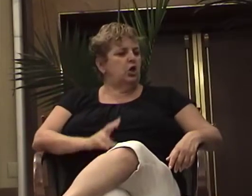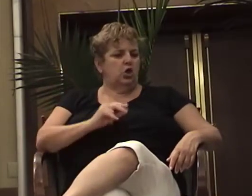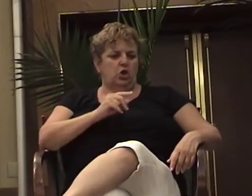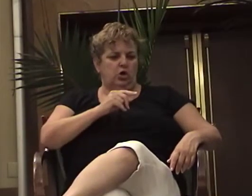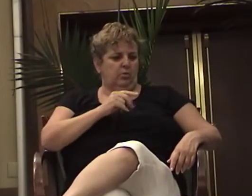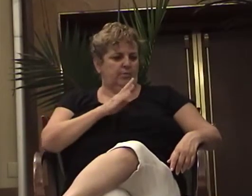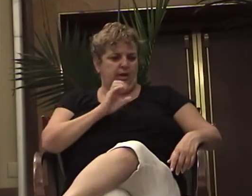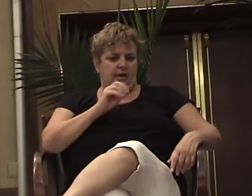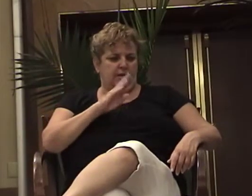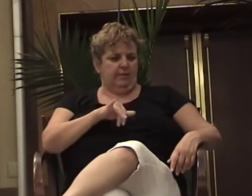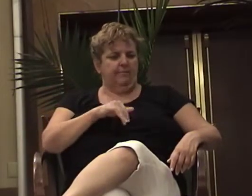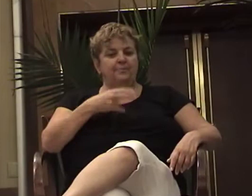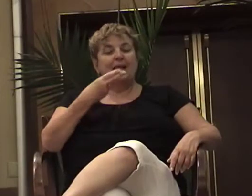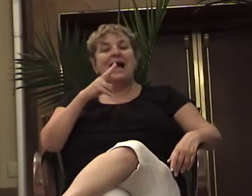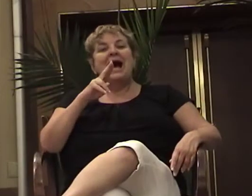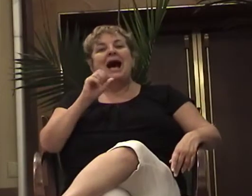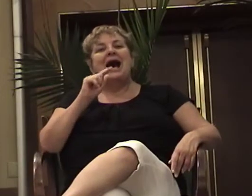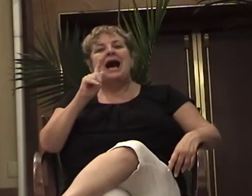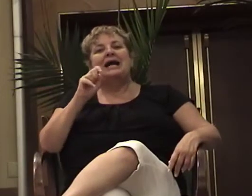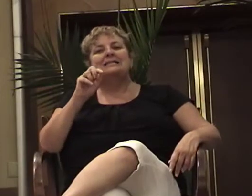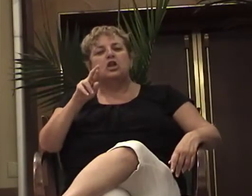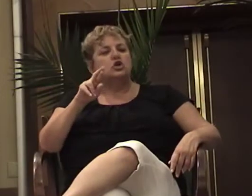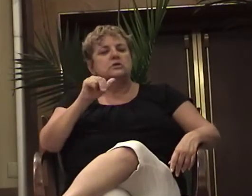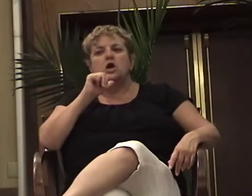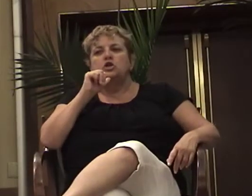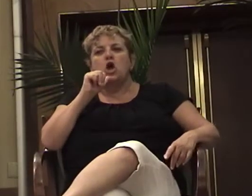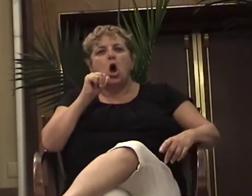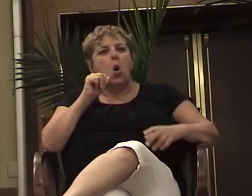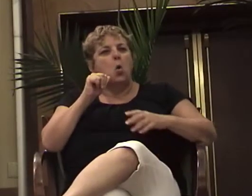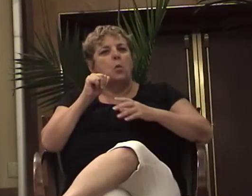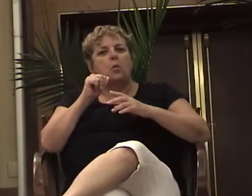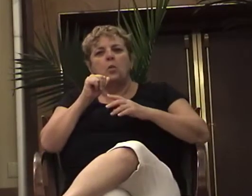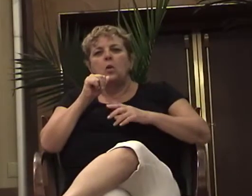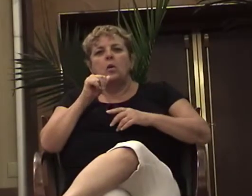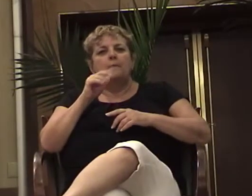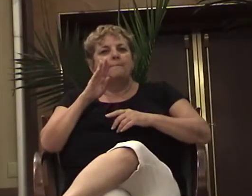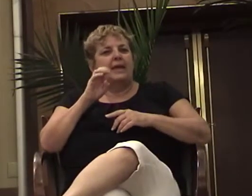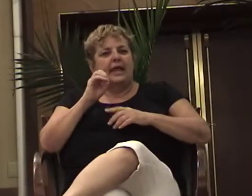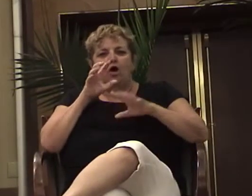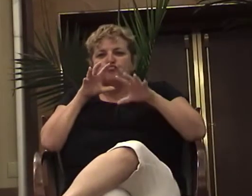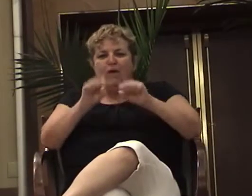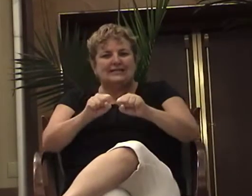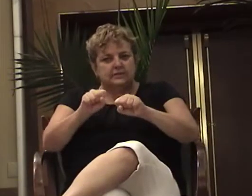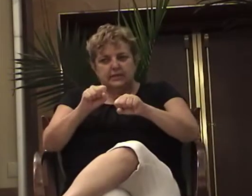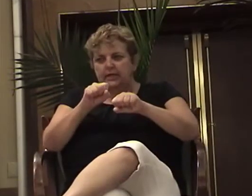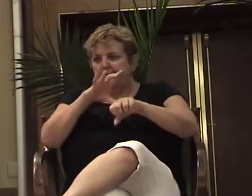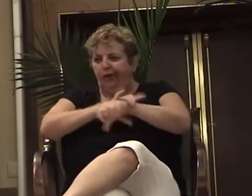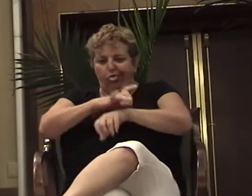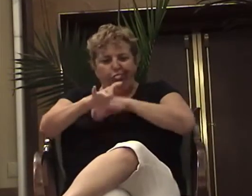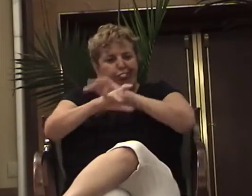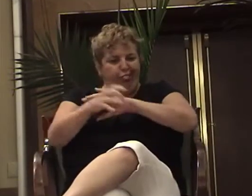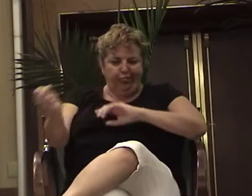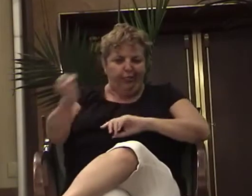A hustler don't get arrested every time they do something. What you are, my dear, is a